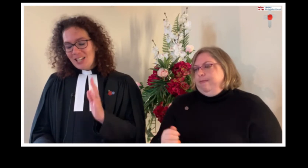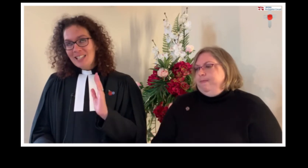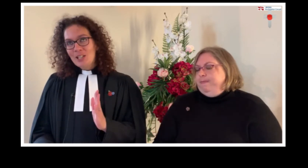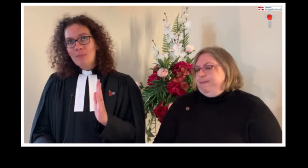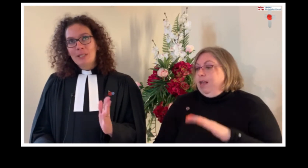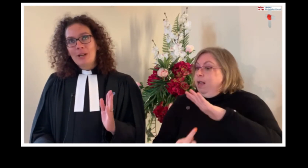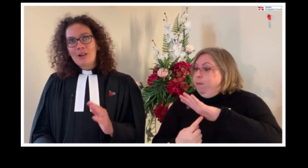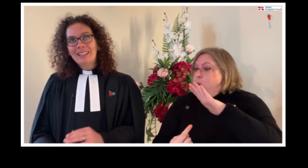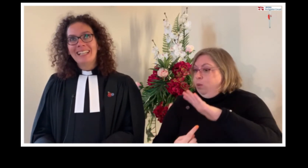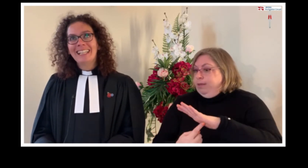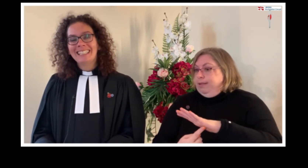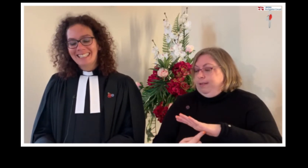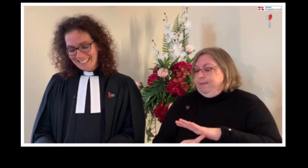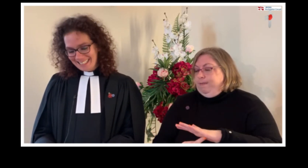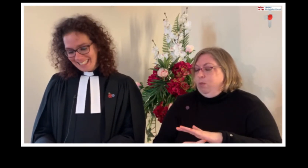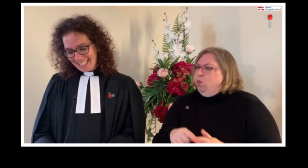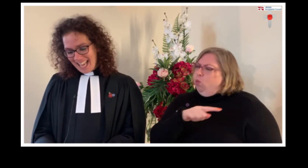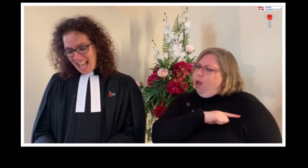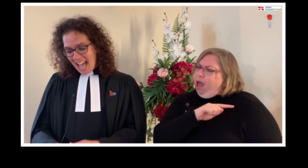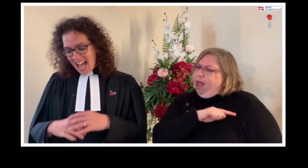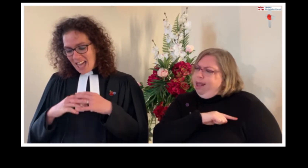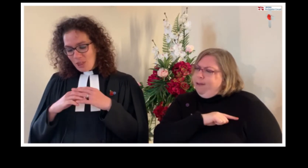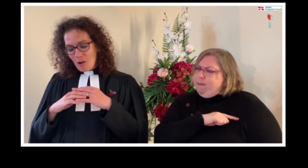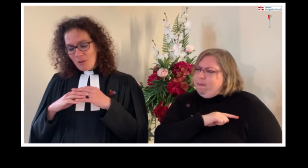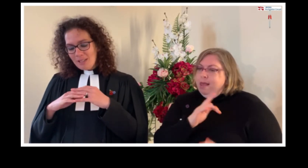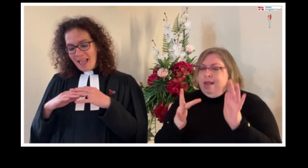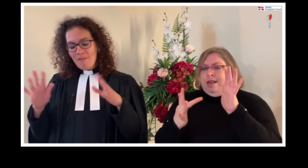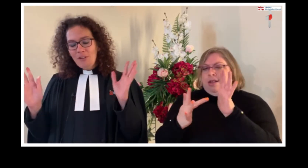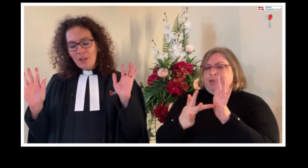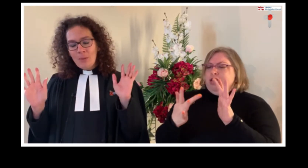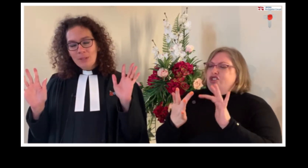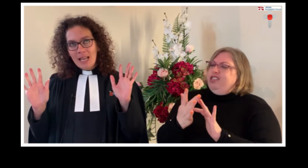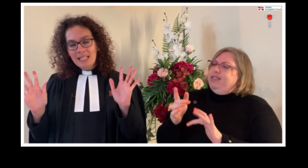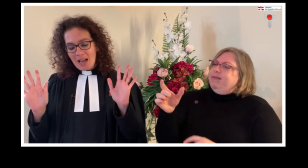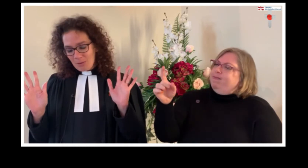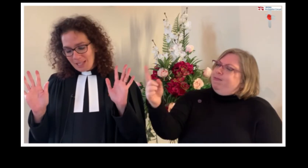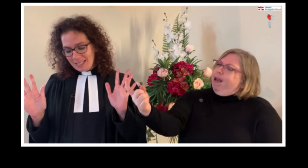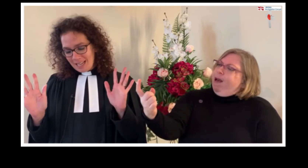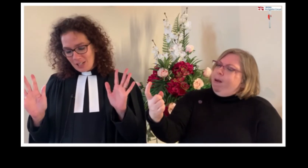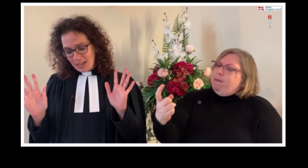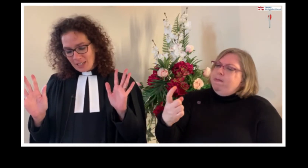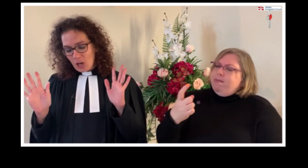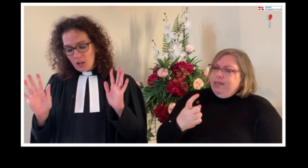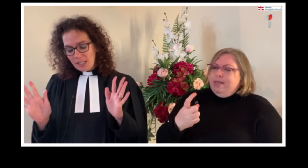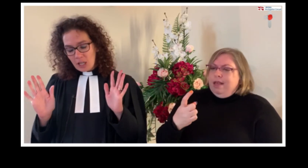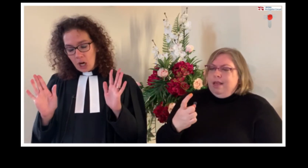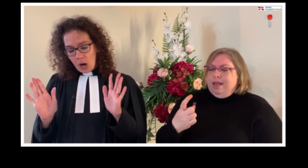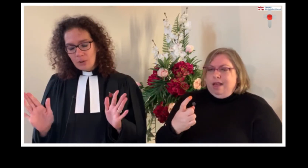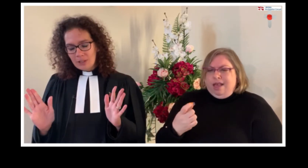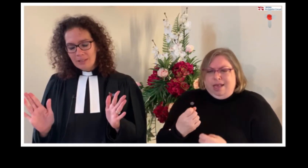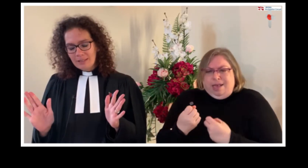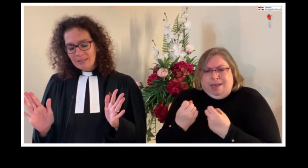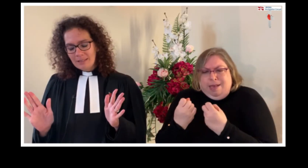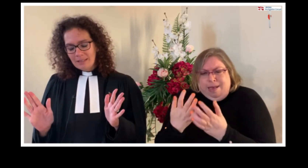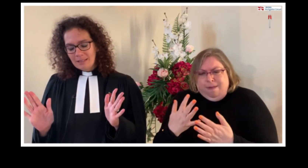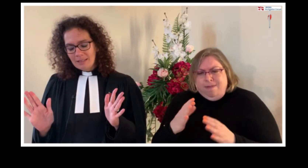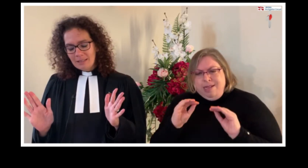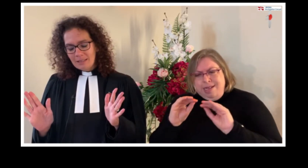And then Jesus comes along and throws everything upside down with his teaching. God is